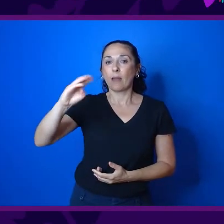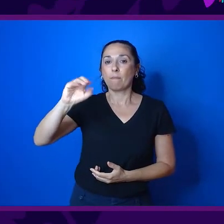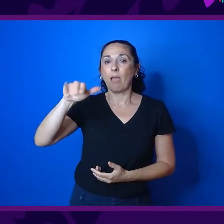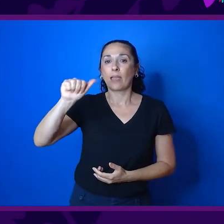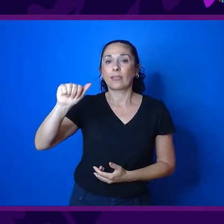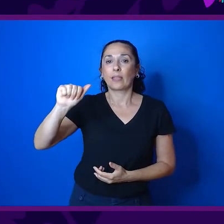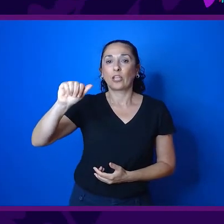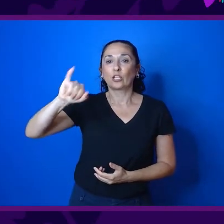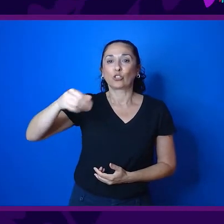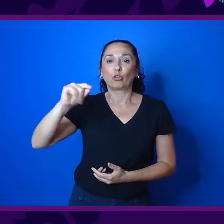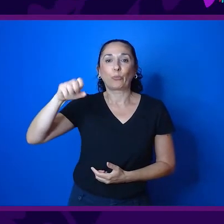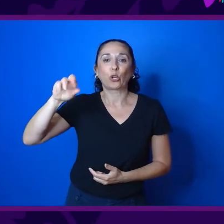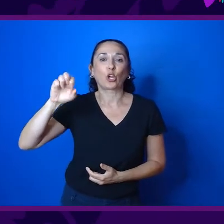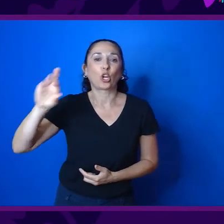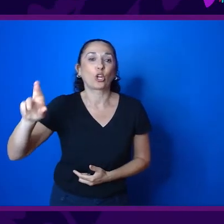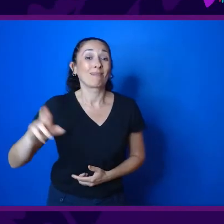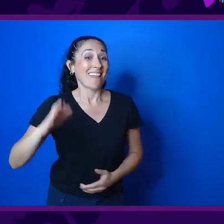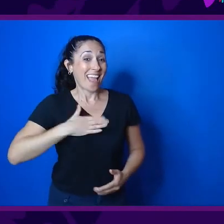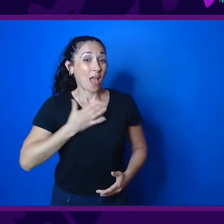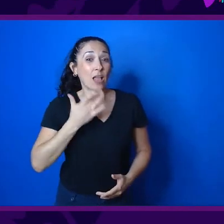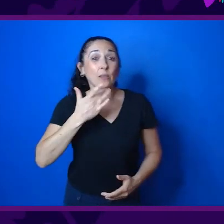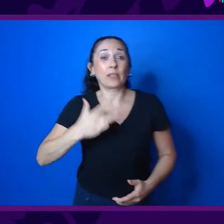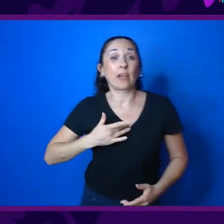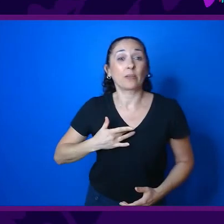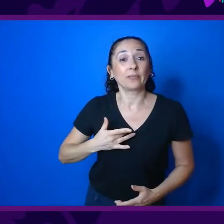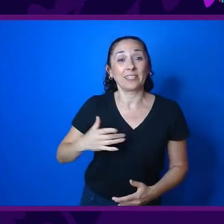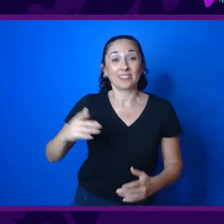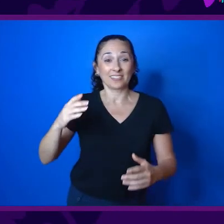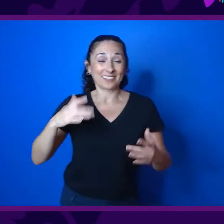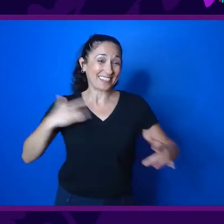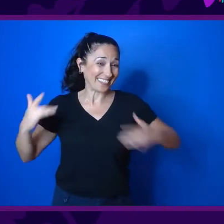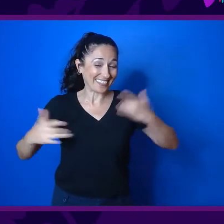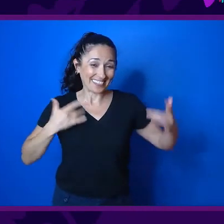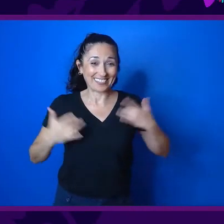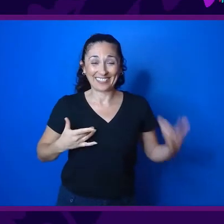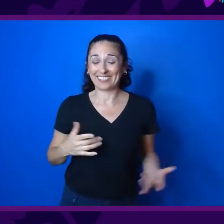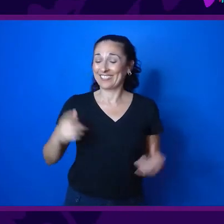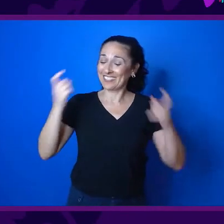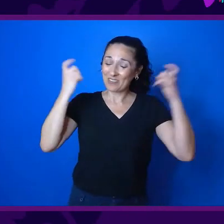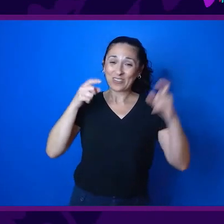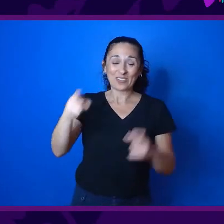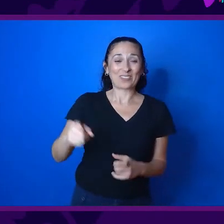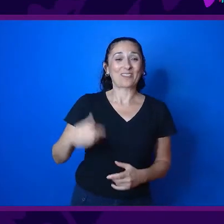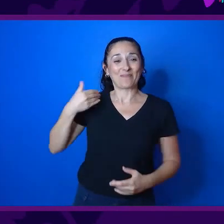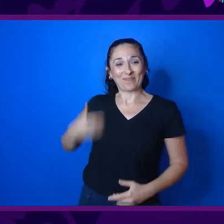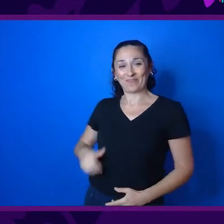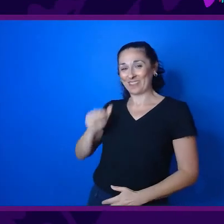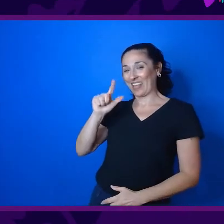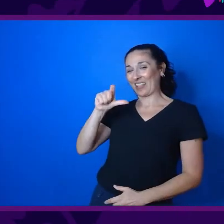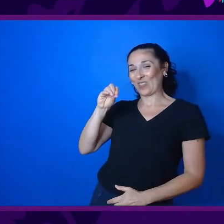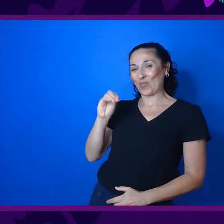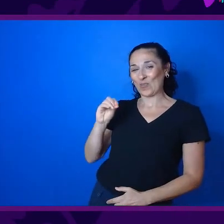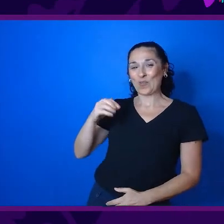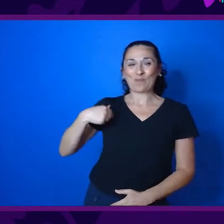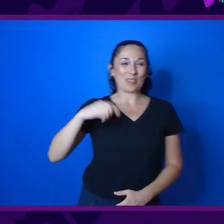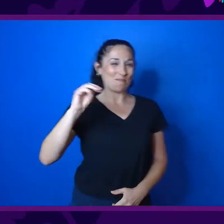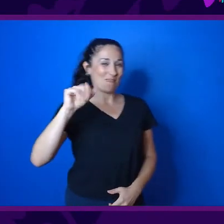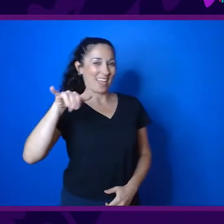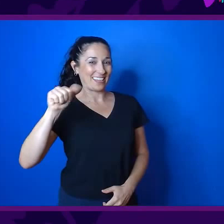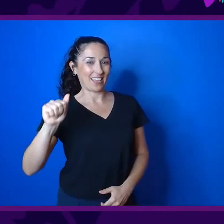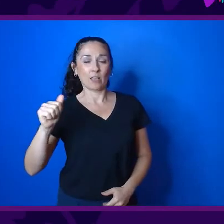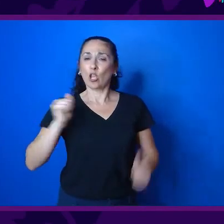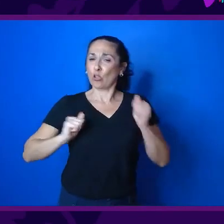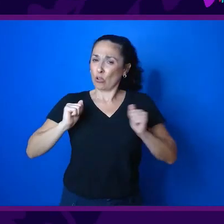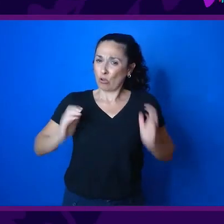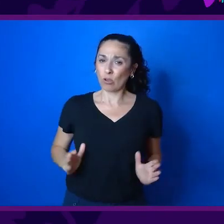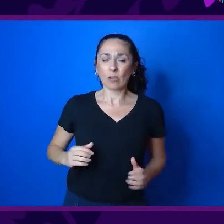Happy birthday, Dolores Huerta. We're so excited to celebrate you tonight. I'm Aloe Black. And I'm Maya Jupiter. And we are artivists. We are inspired